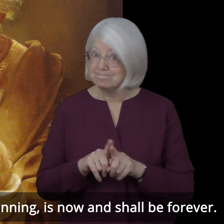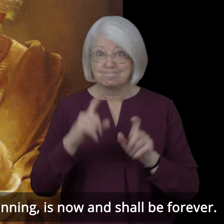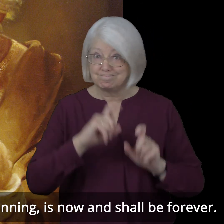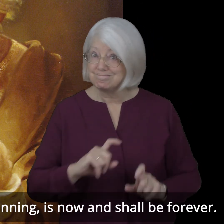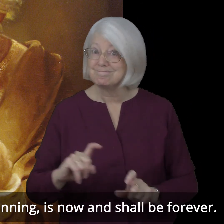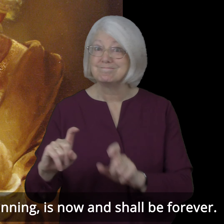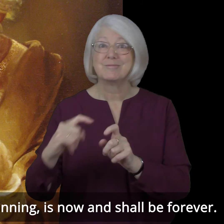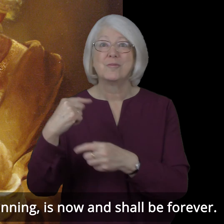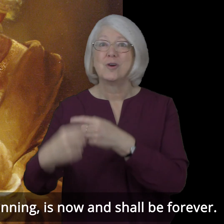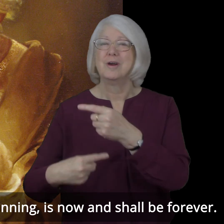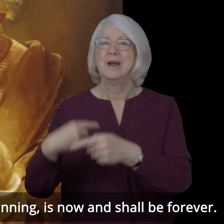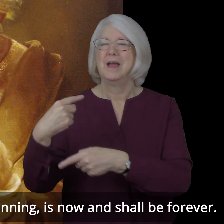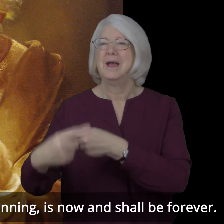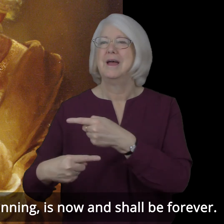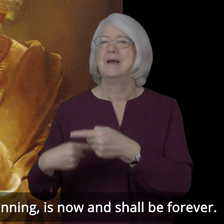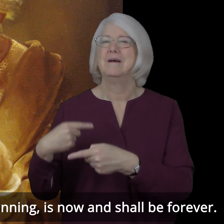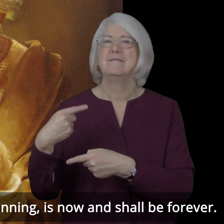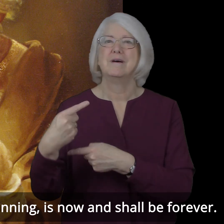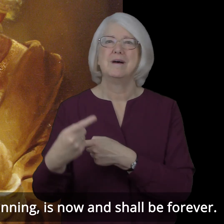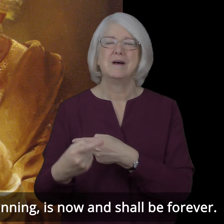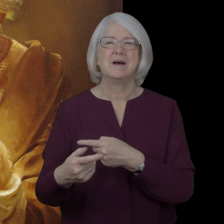shall be forever.